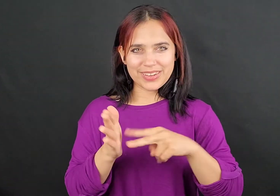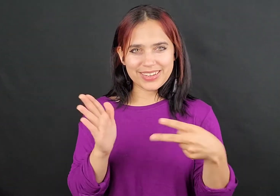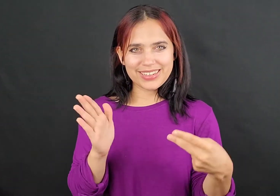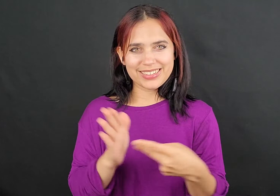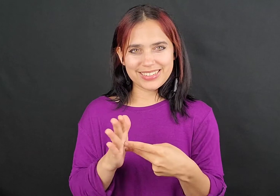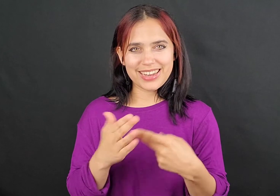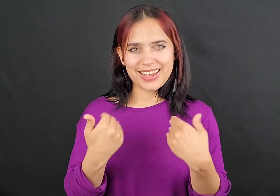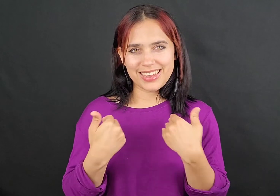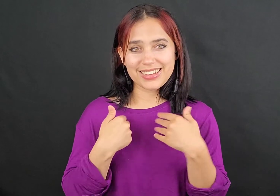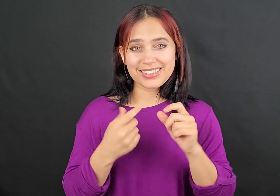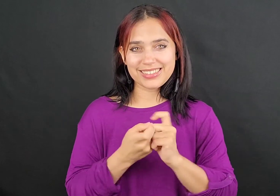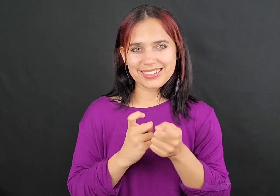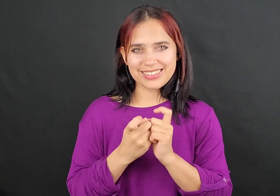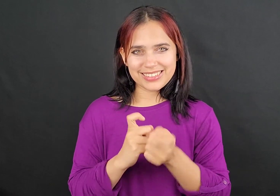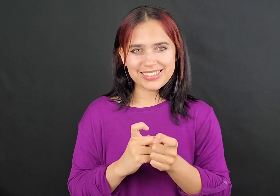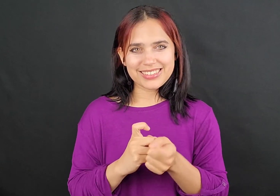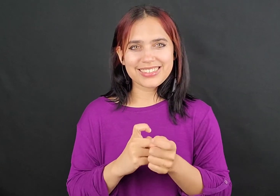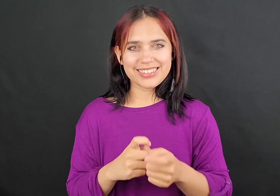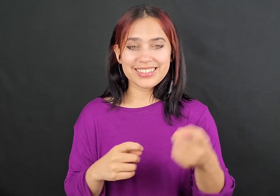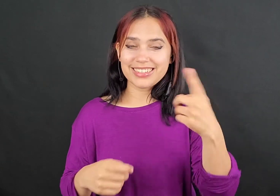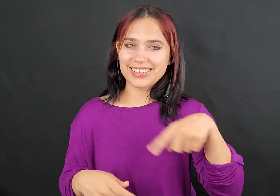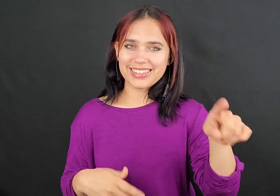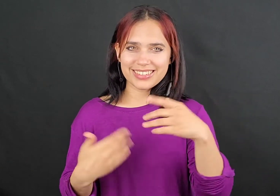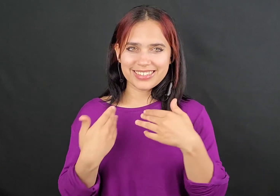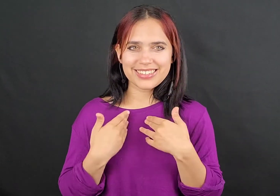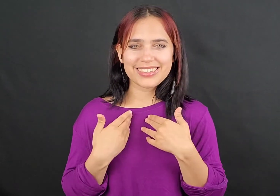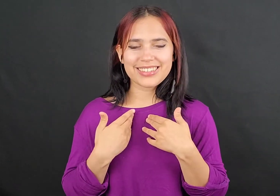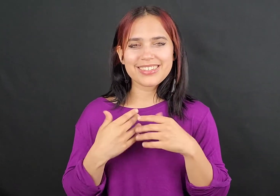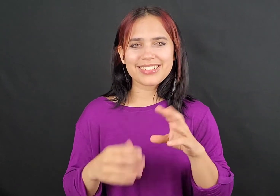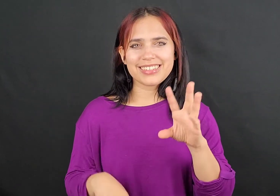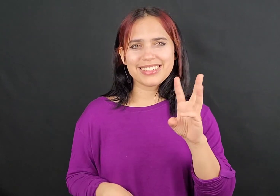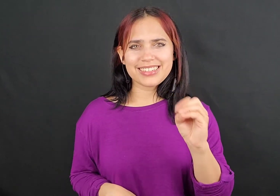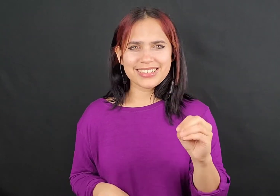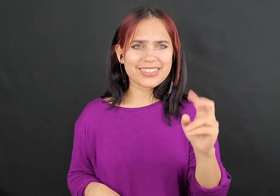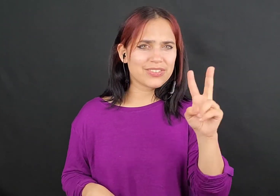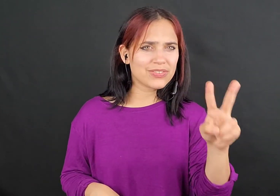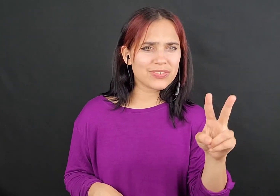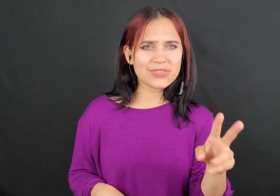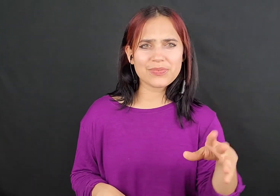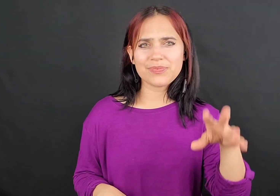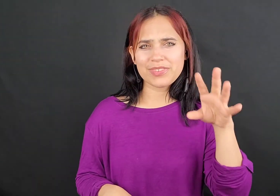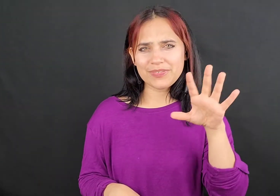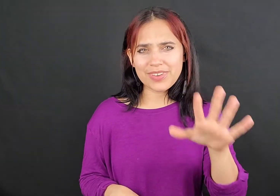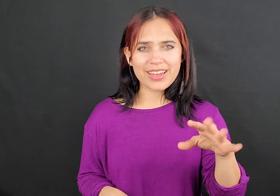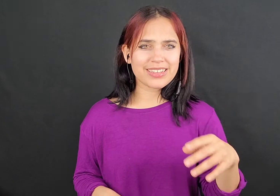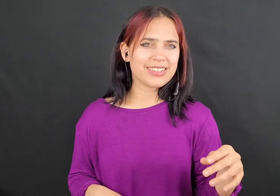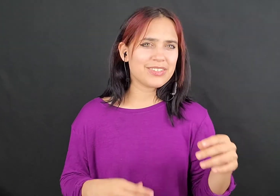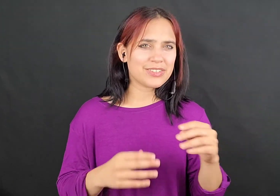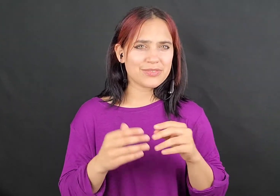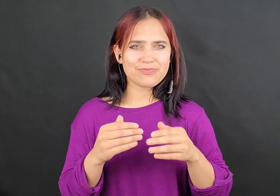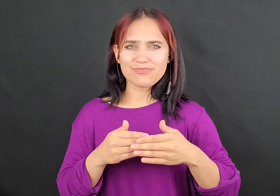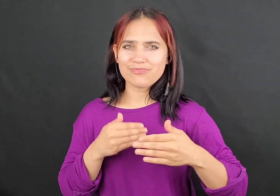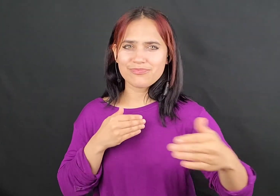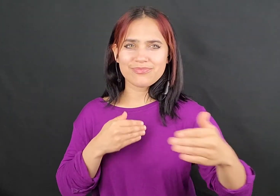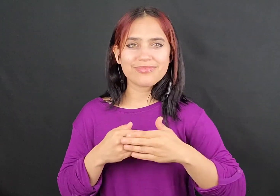of narrow holes, which leads to a further succession of chambers, reaching a depth of some